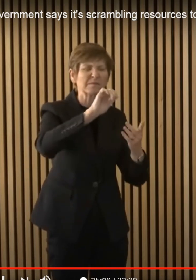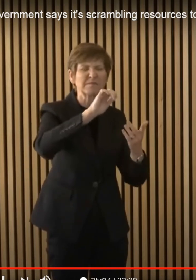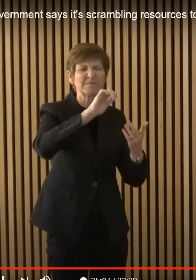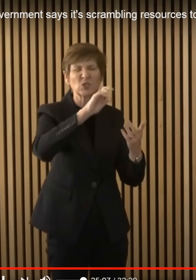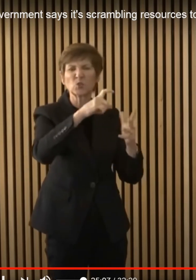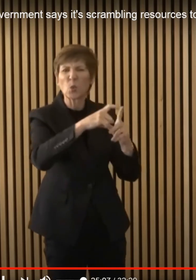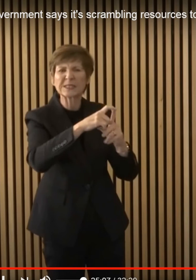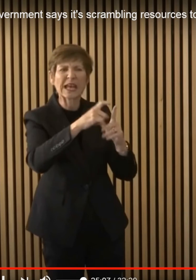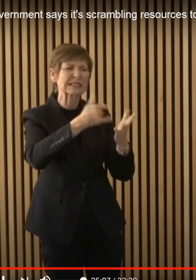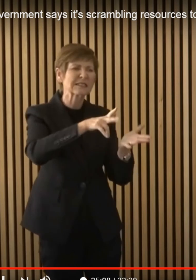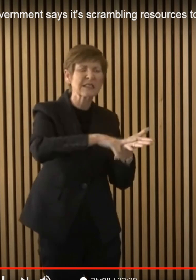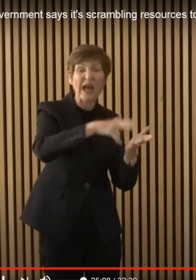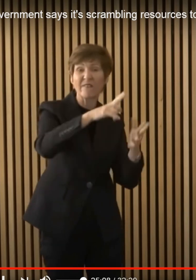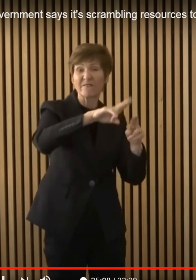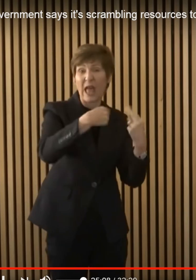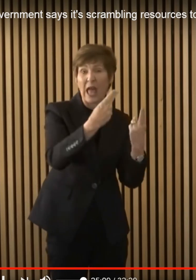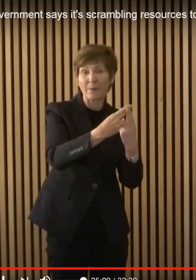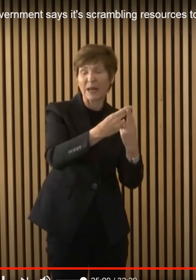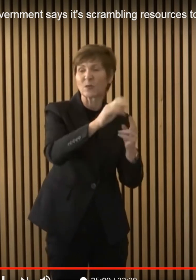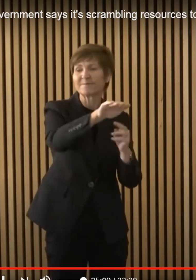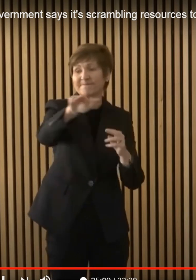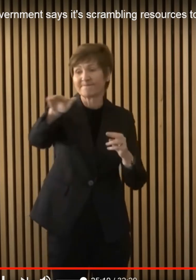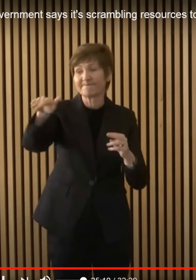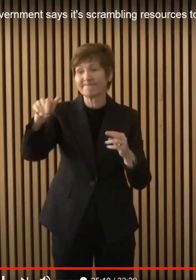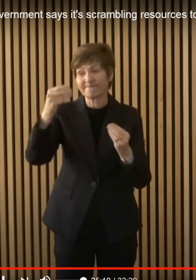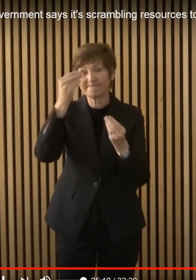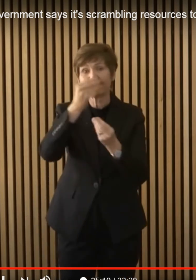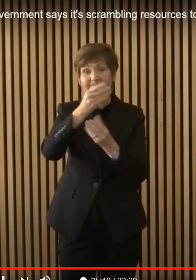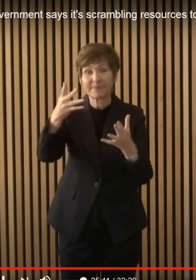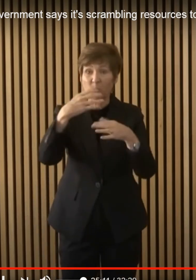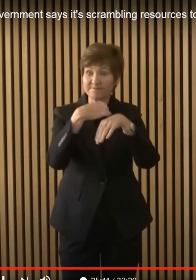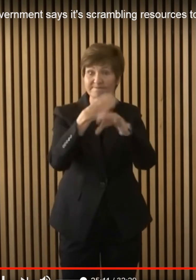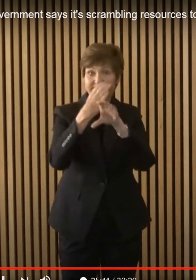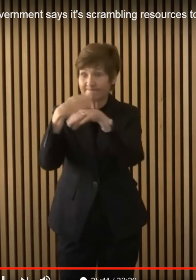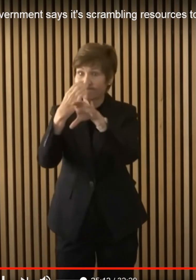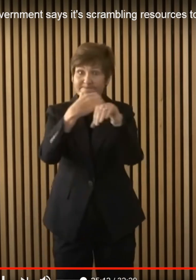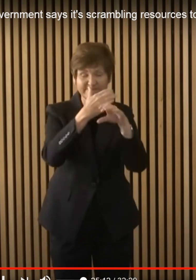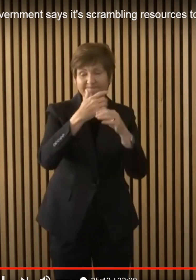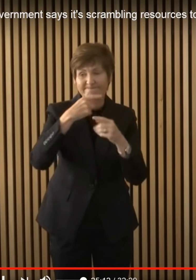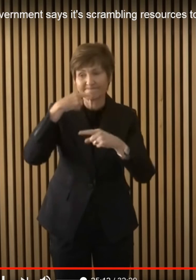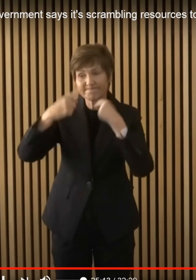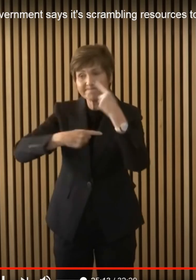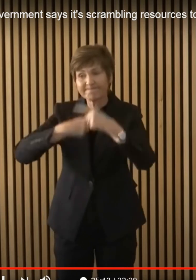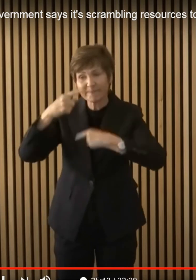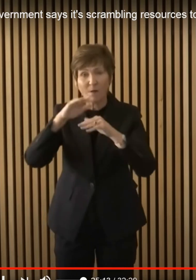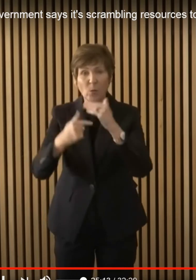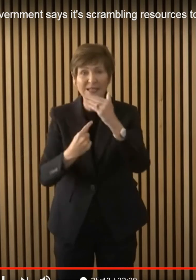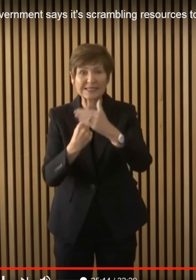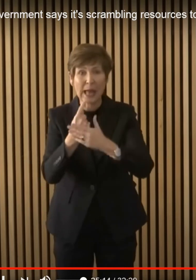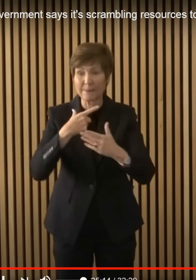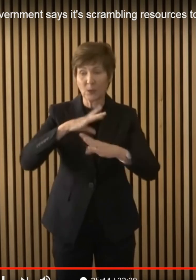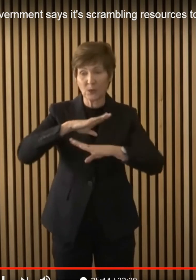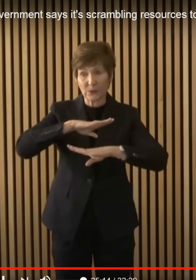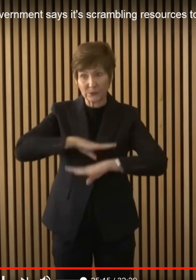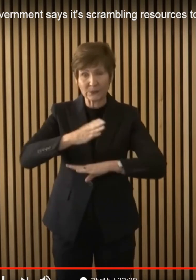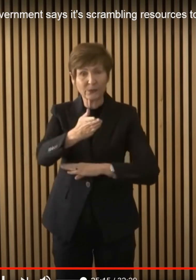another a virtual town hall meeting with those families this evening, being co-chaired by